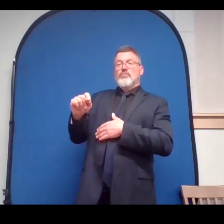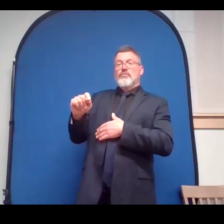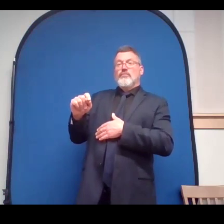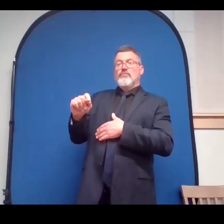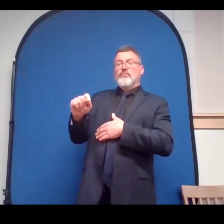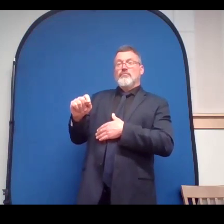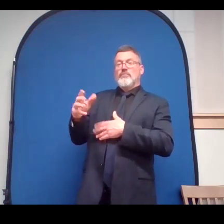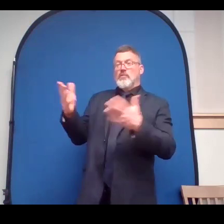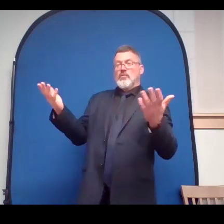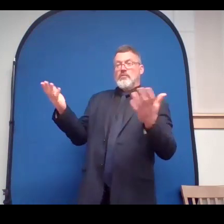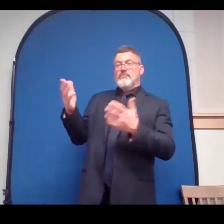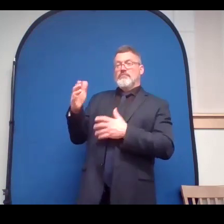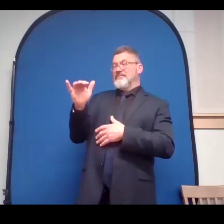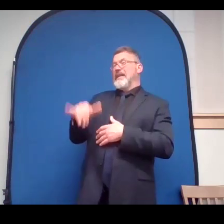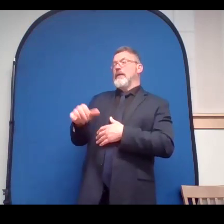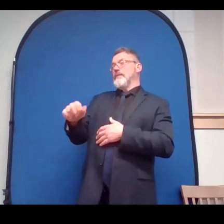Yeah, that's right. Yes, sir.